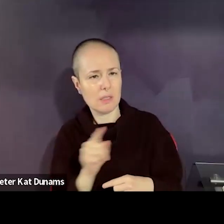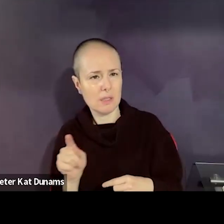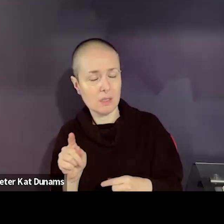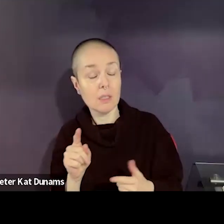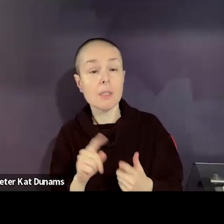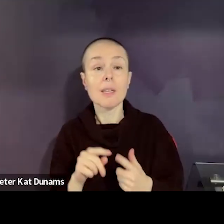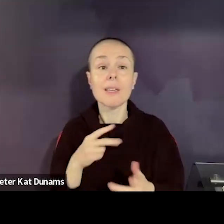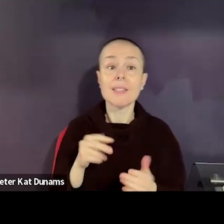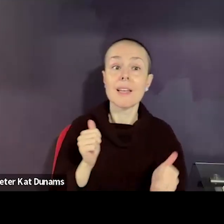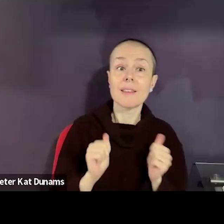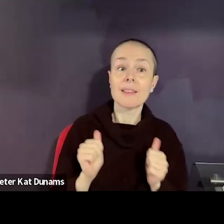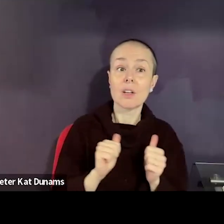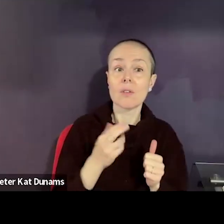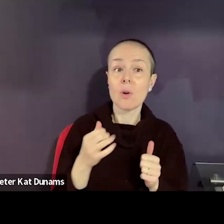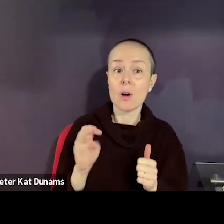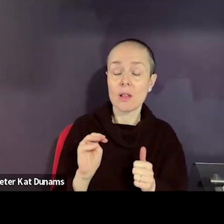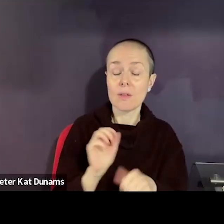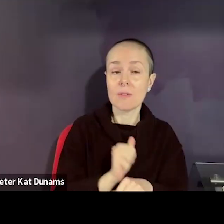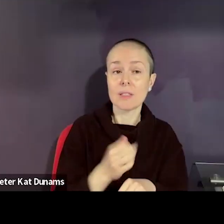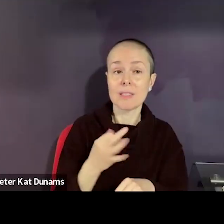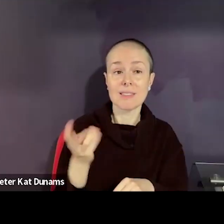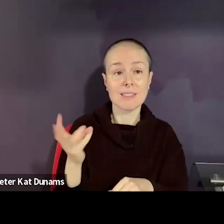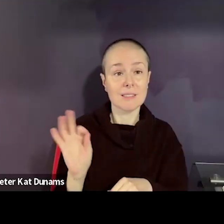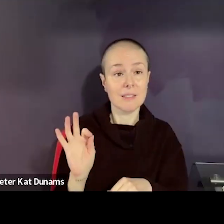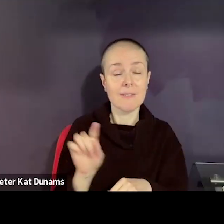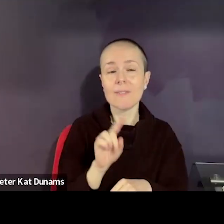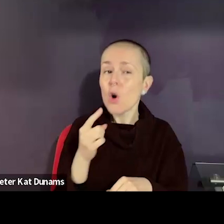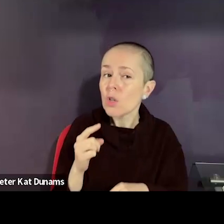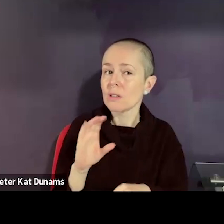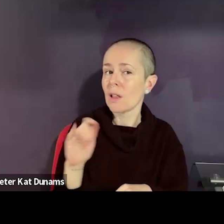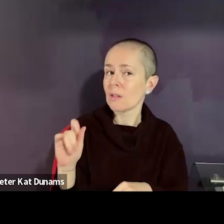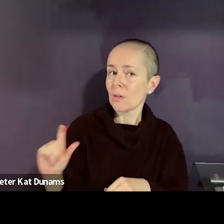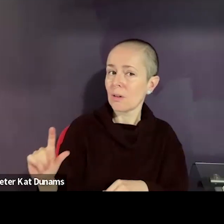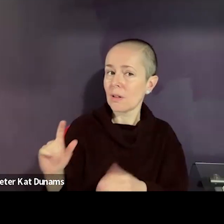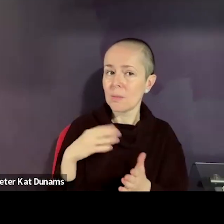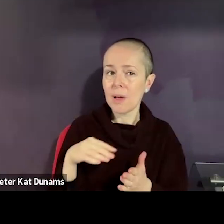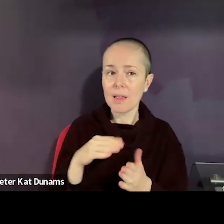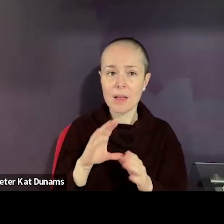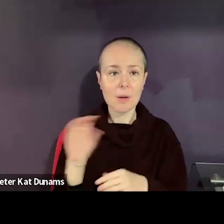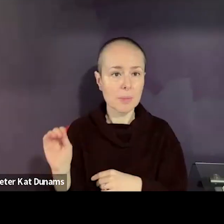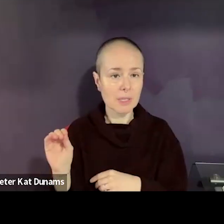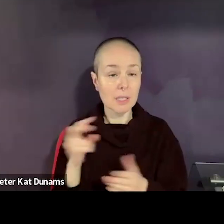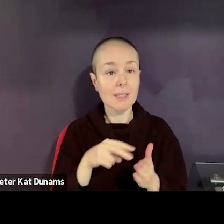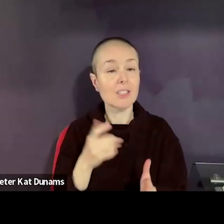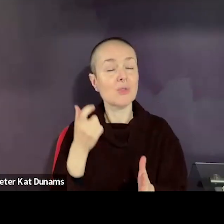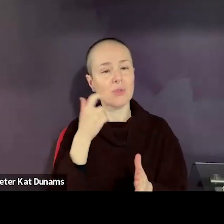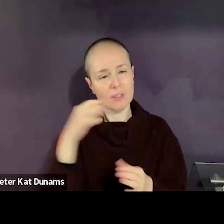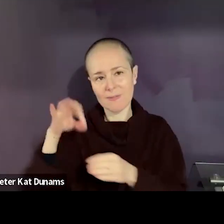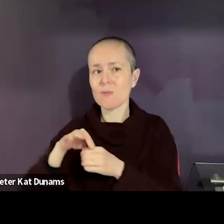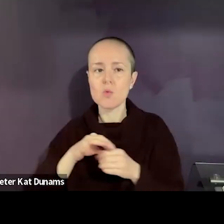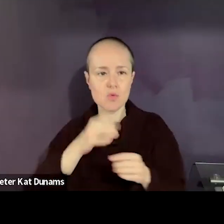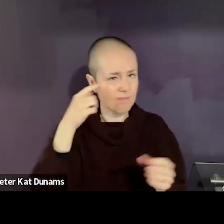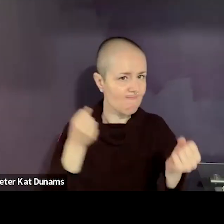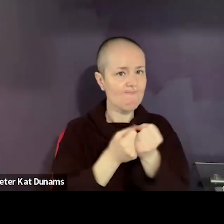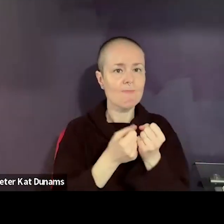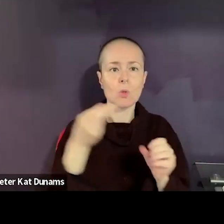in 1969 as the first Black classical ballet company, the dancers recently voted unanimously to rejoin AGMA after over a decade